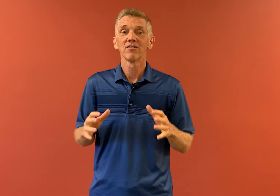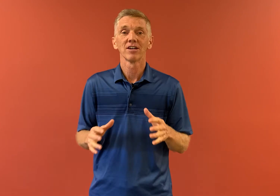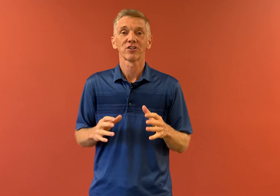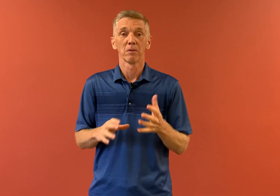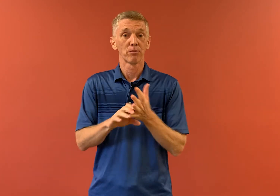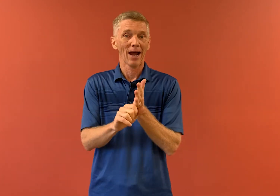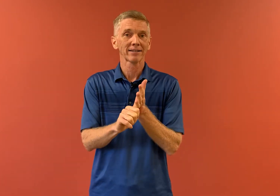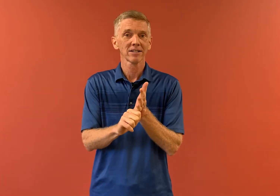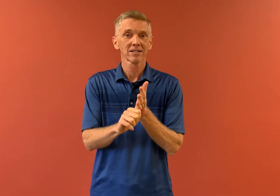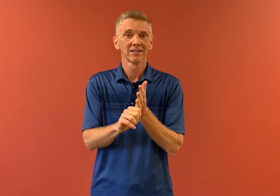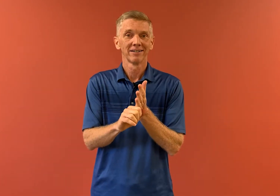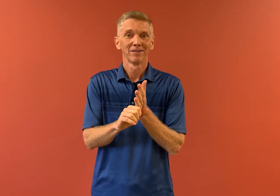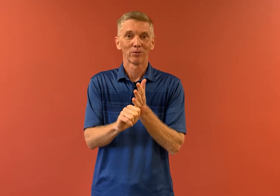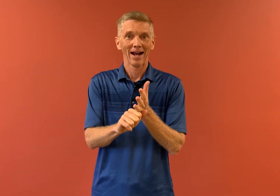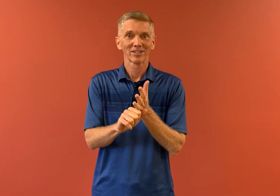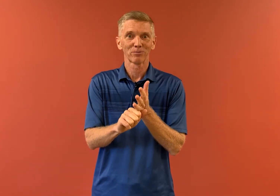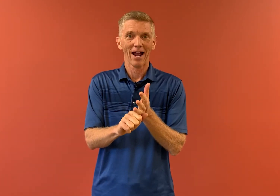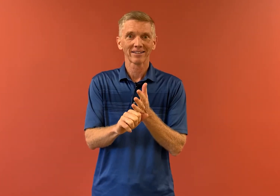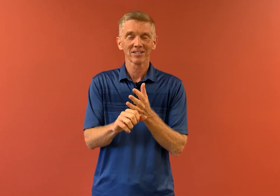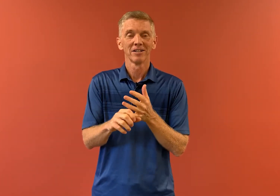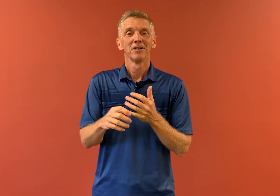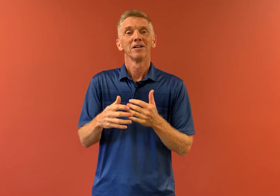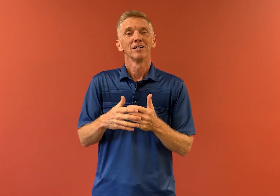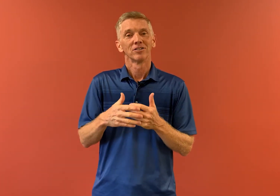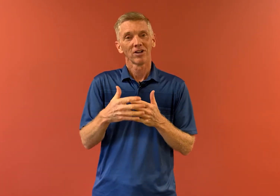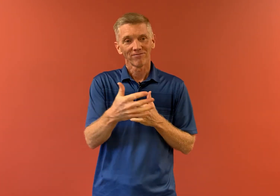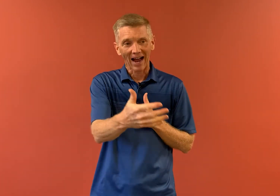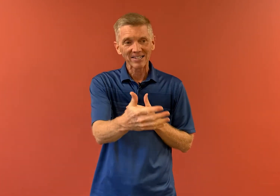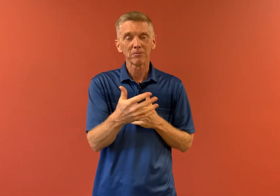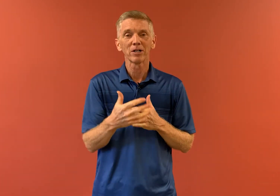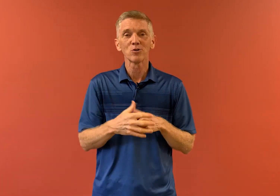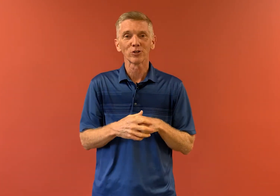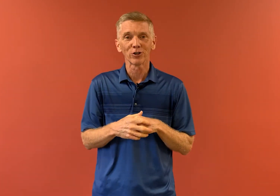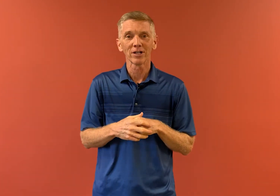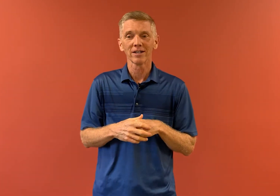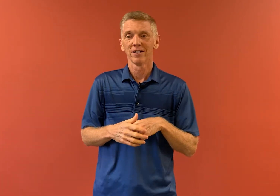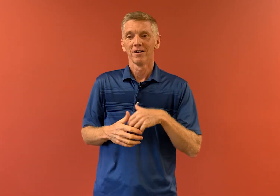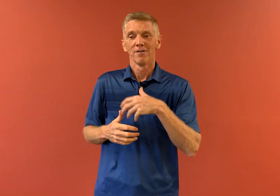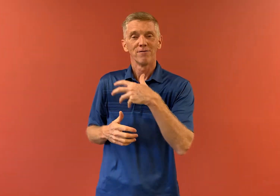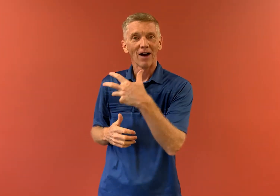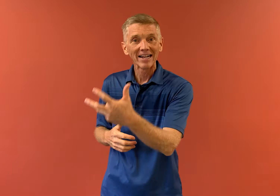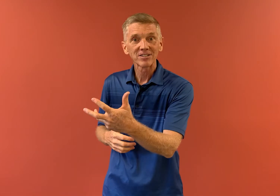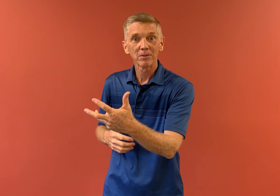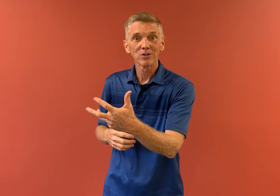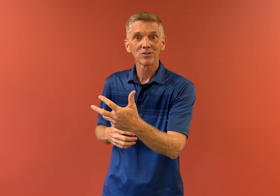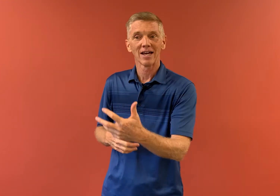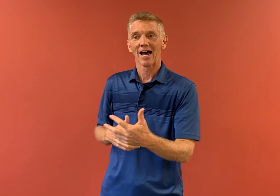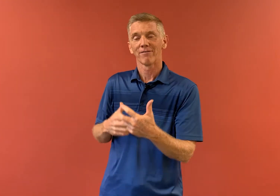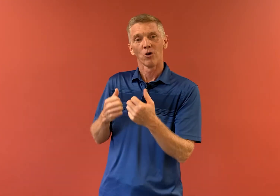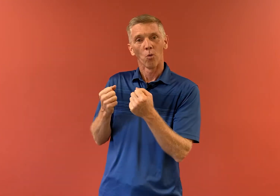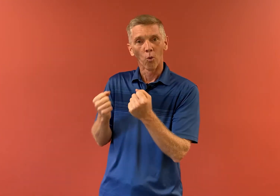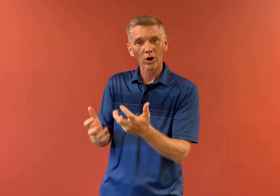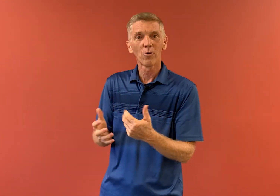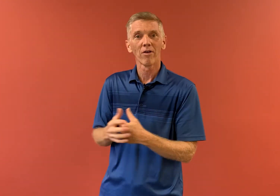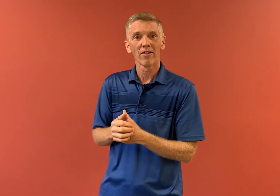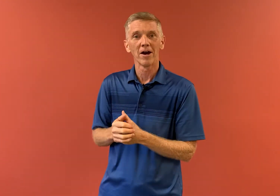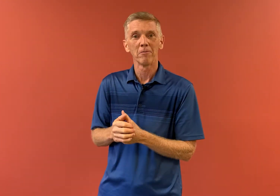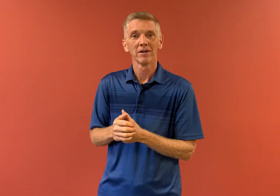this are going to be practice, practice, practice. To find somebody who's learning, find somebody who's deaf, work with them.